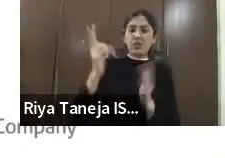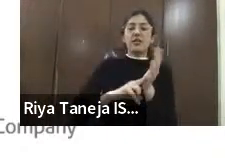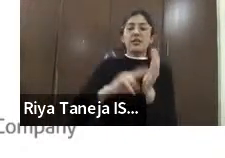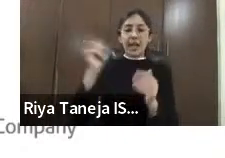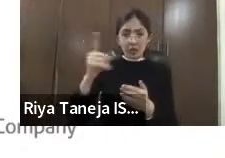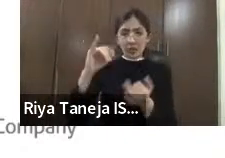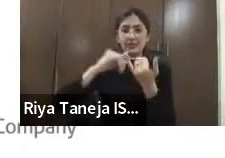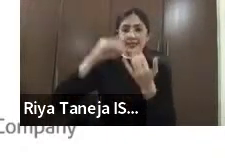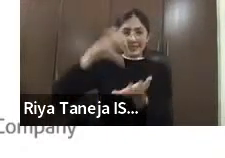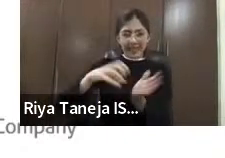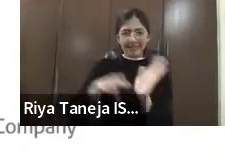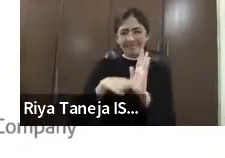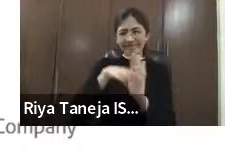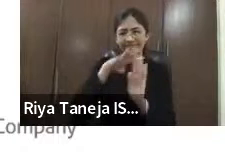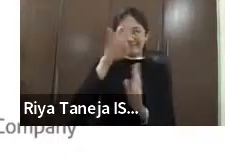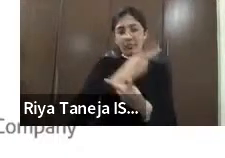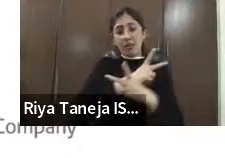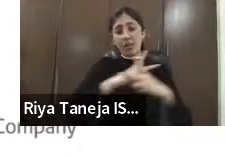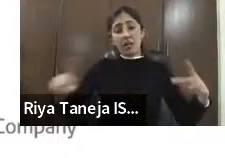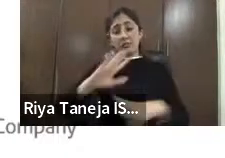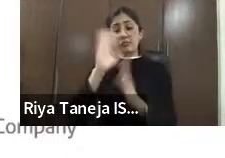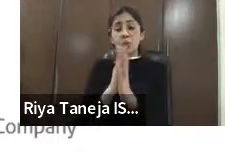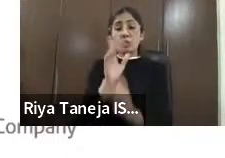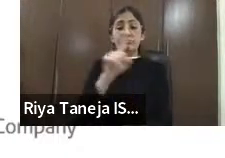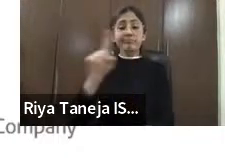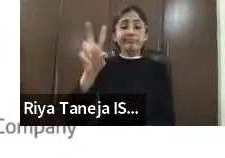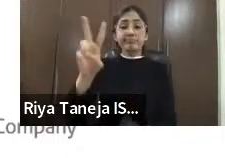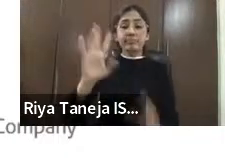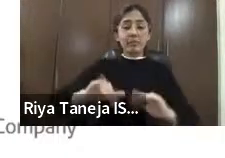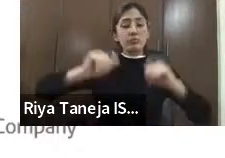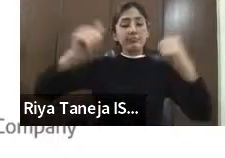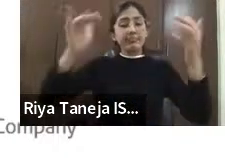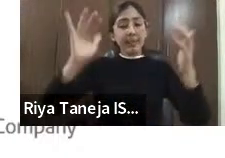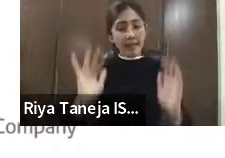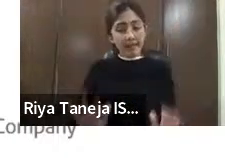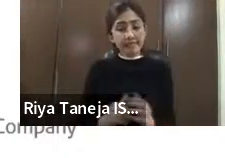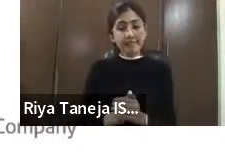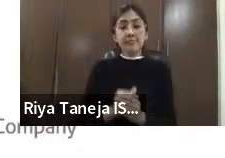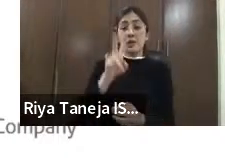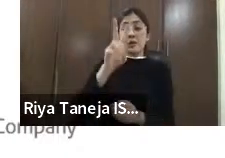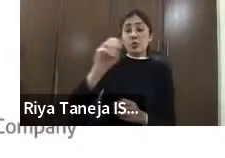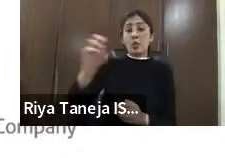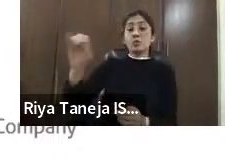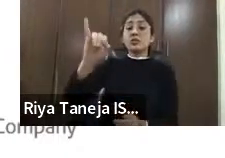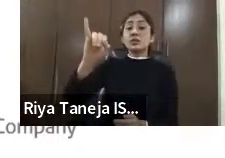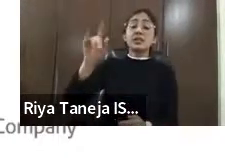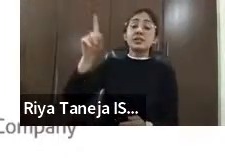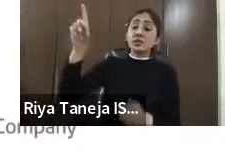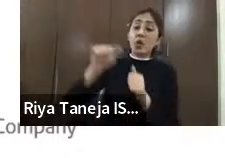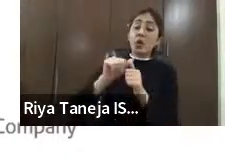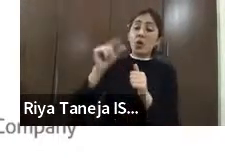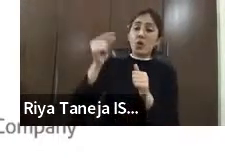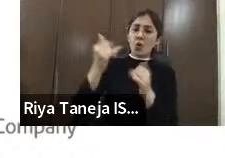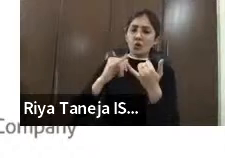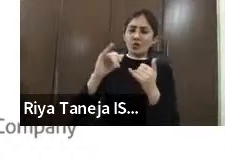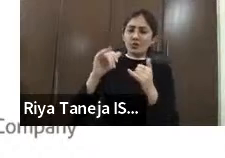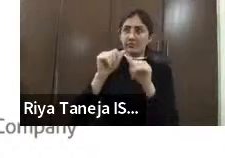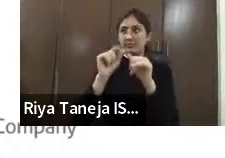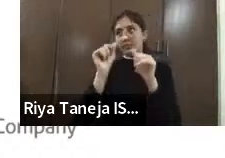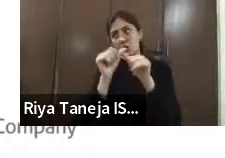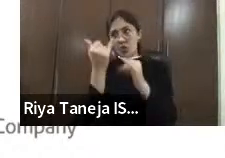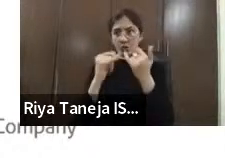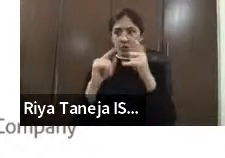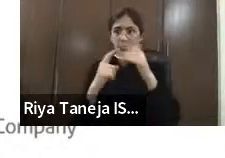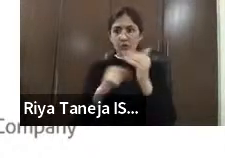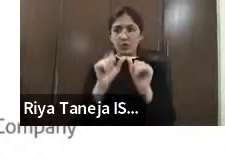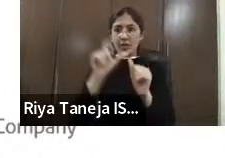from participation in the Commonwealth Games 2006 at Australia, FESPIC Games